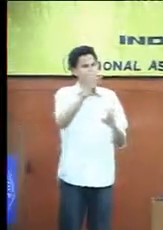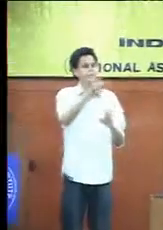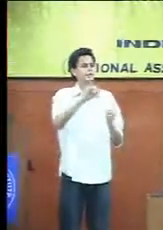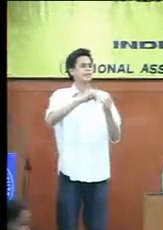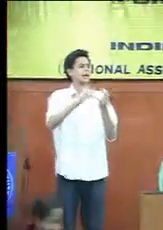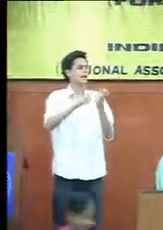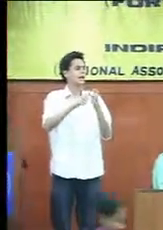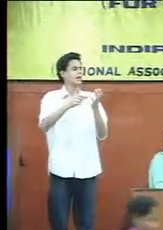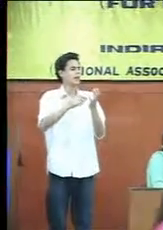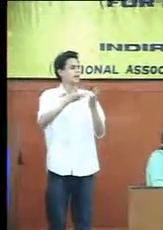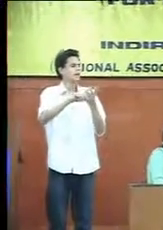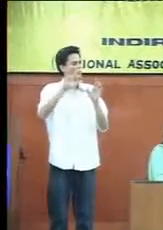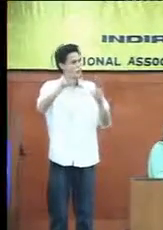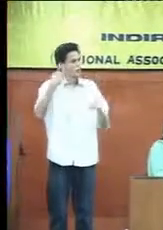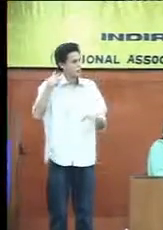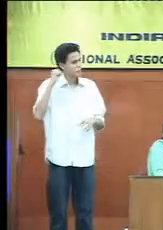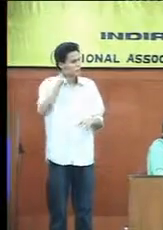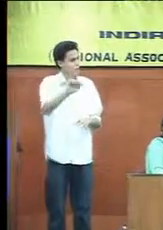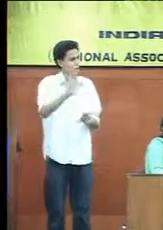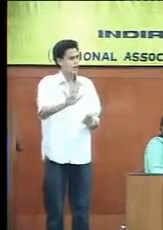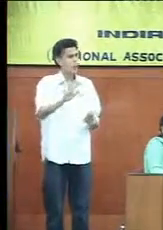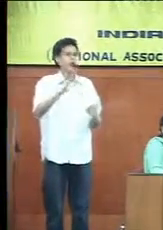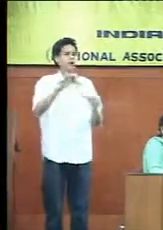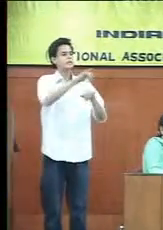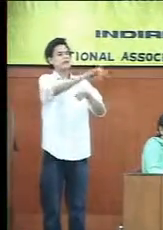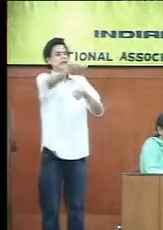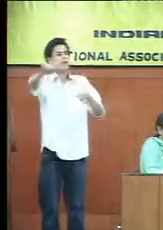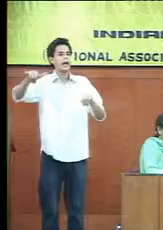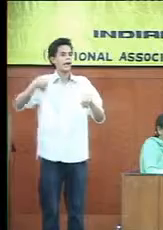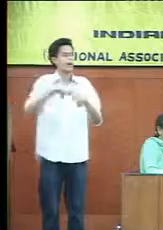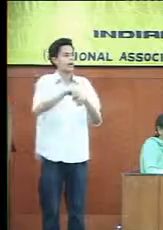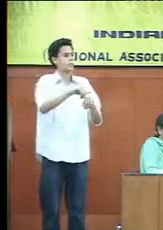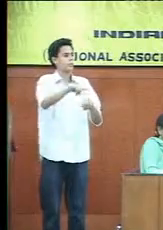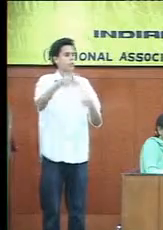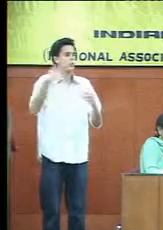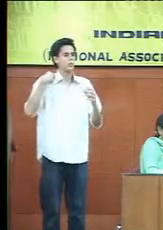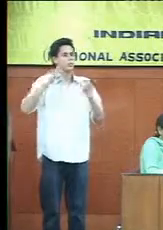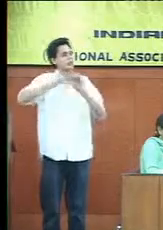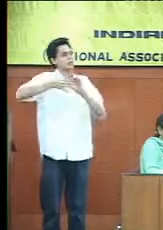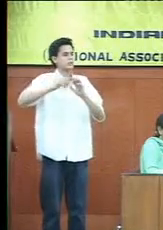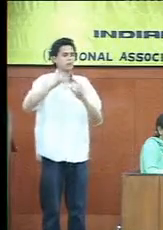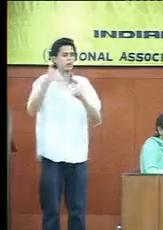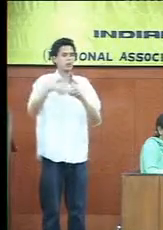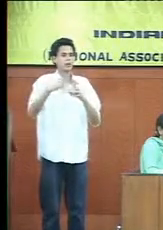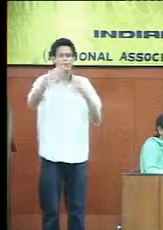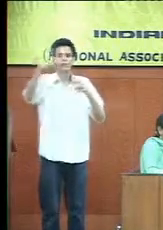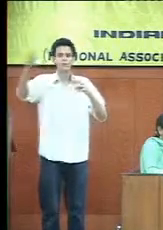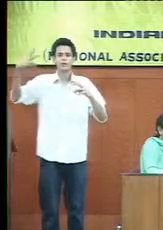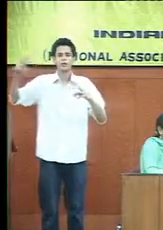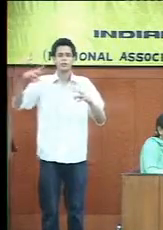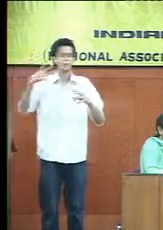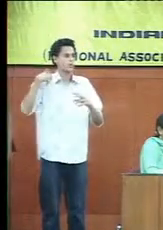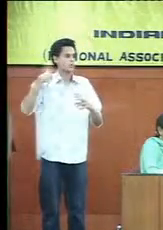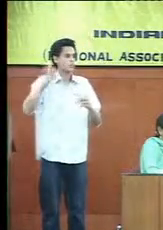trouble is that there is no kind of a common formula, one shoe fits all. And actually, before we take